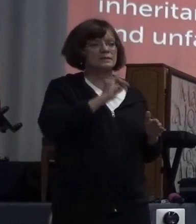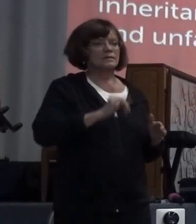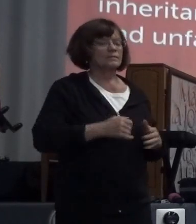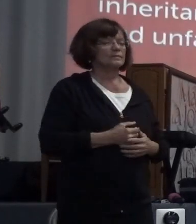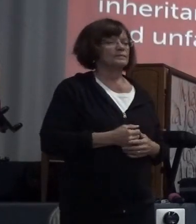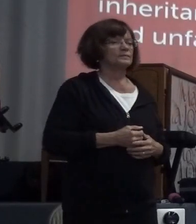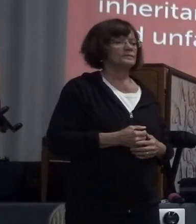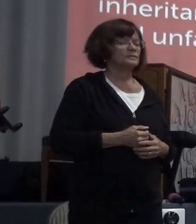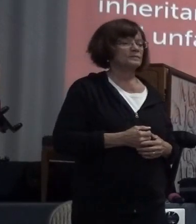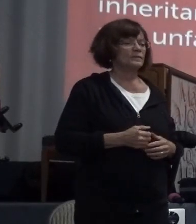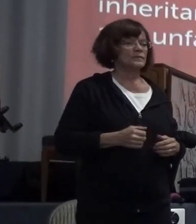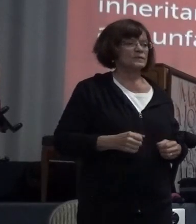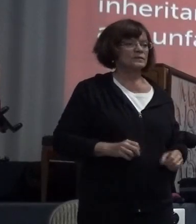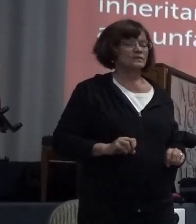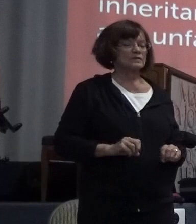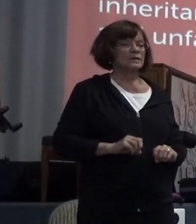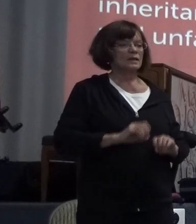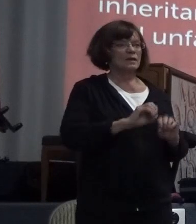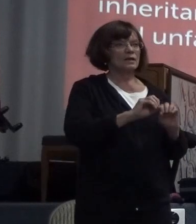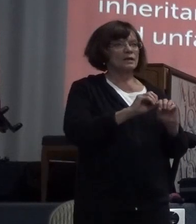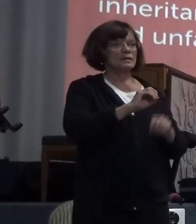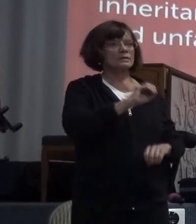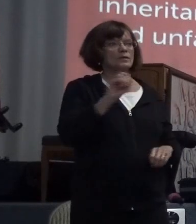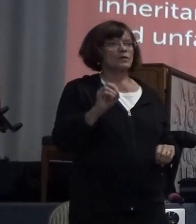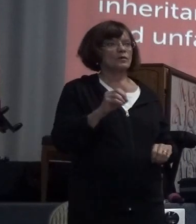So we'll read